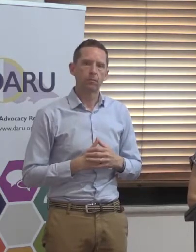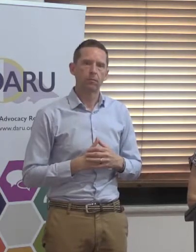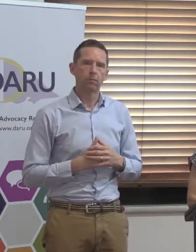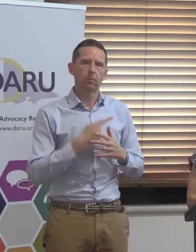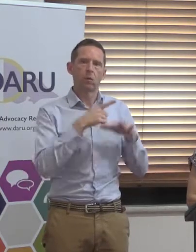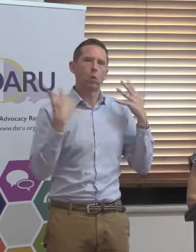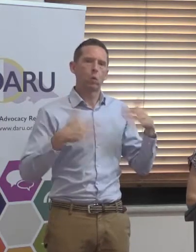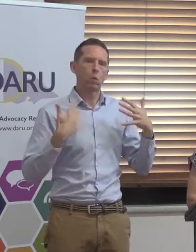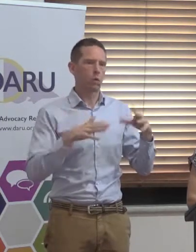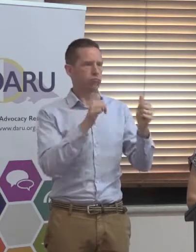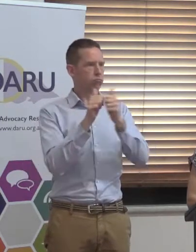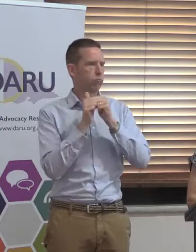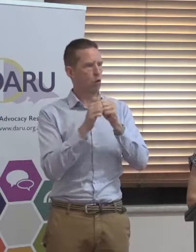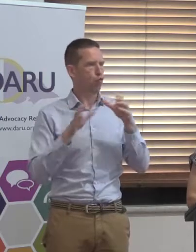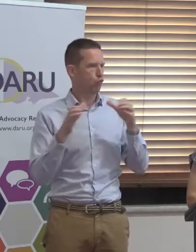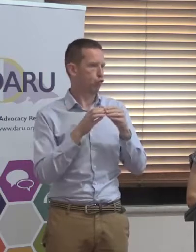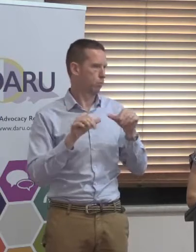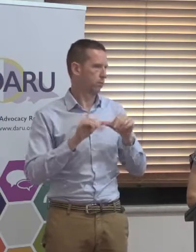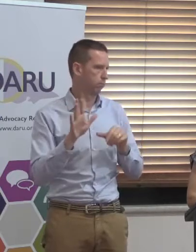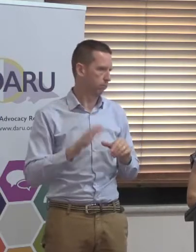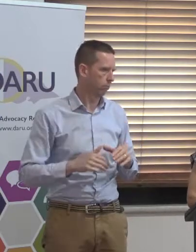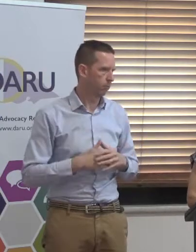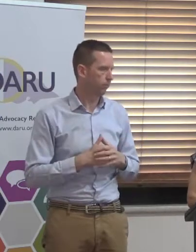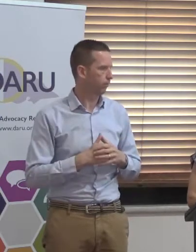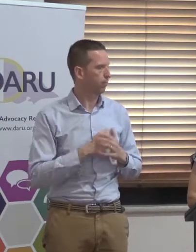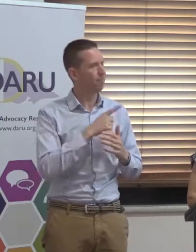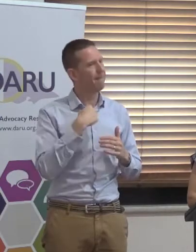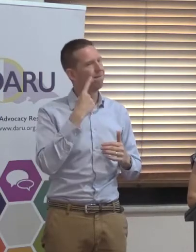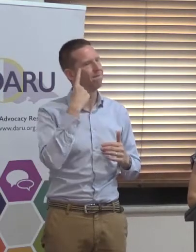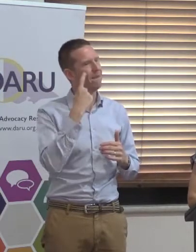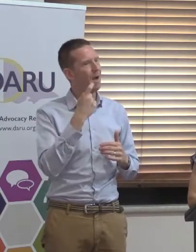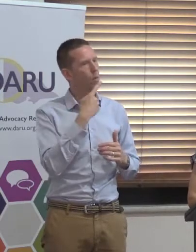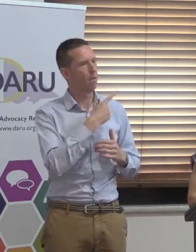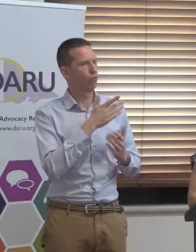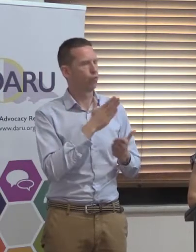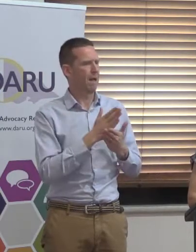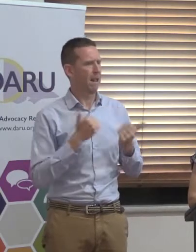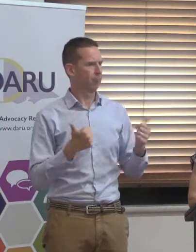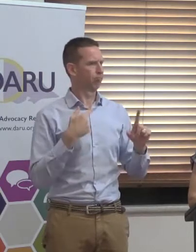collaborative group. It was very, we found it a really productive